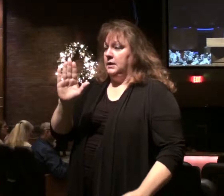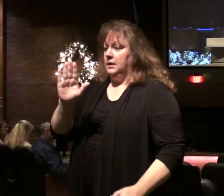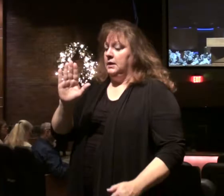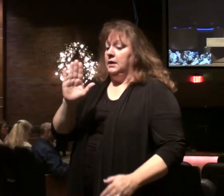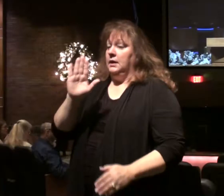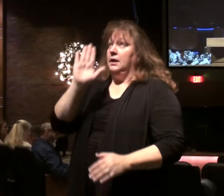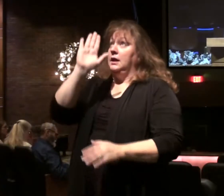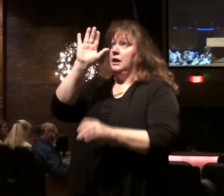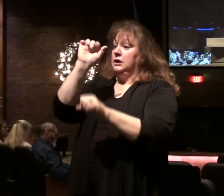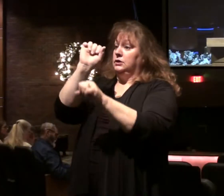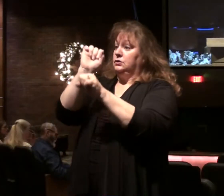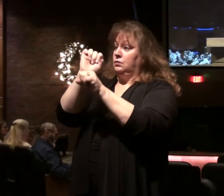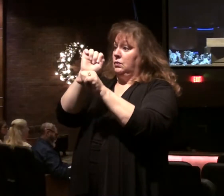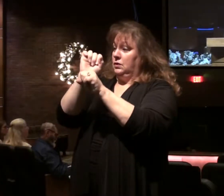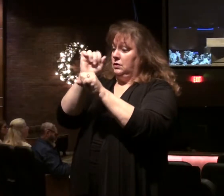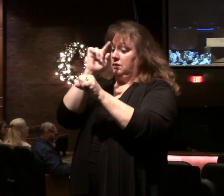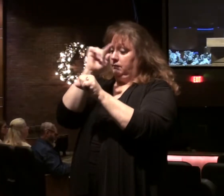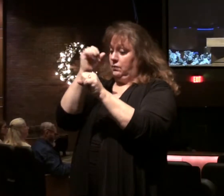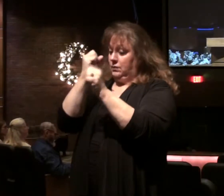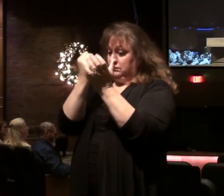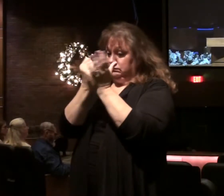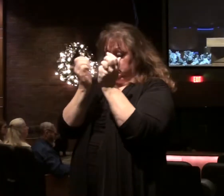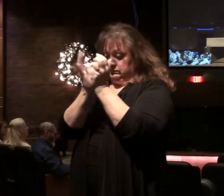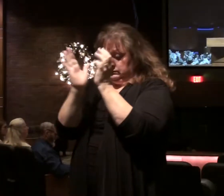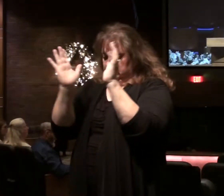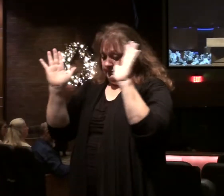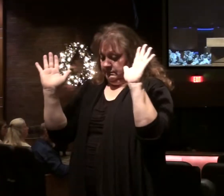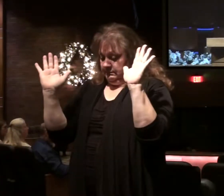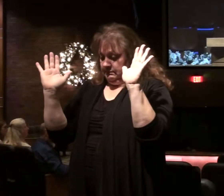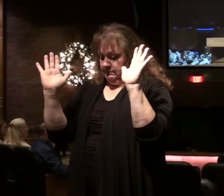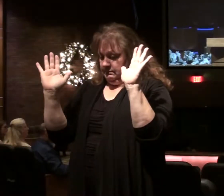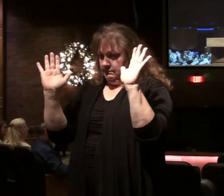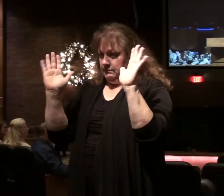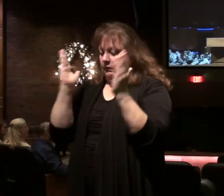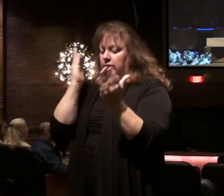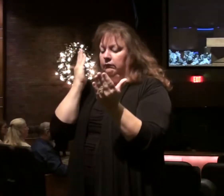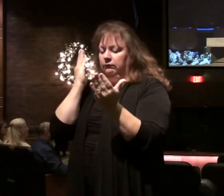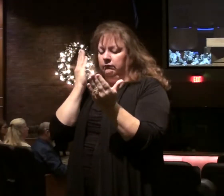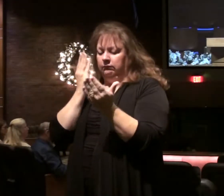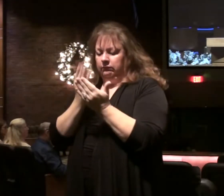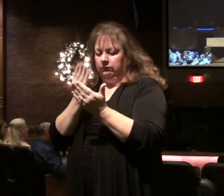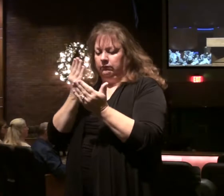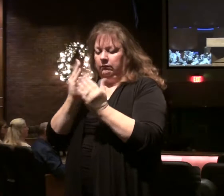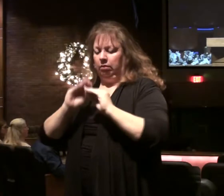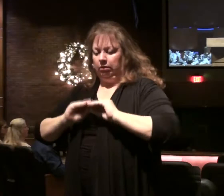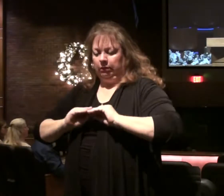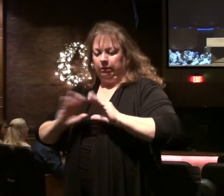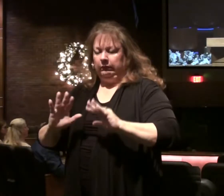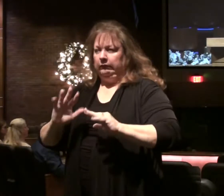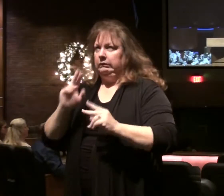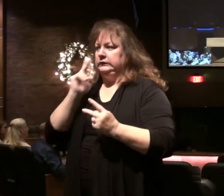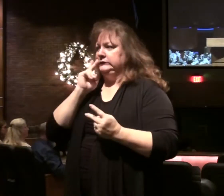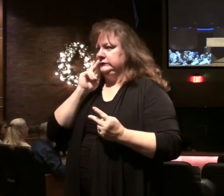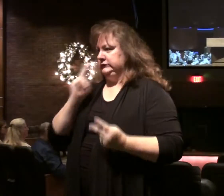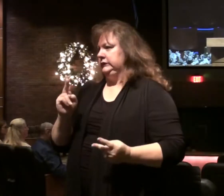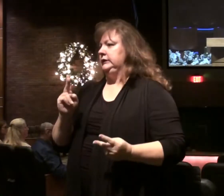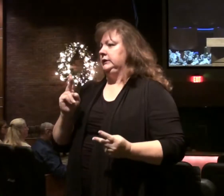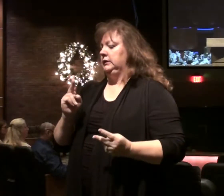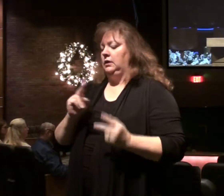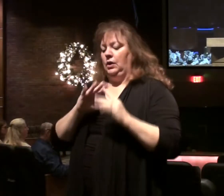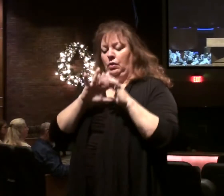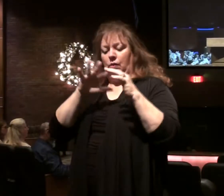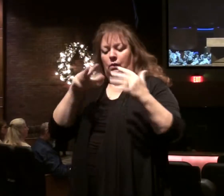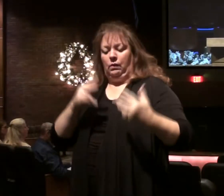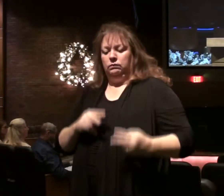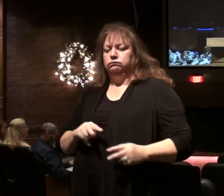His redemption will become more fully evident and manifest throughout the world.